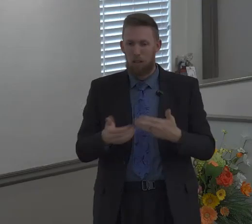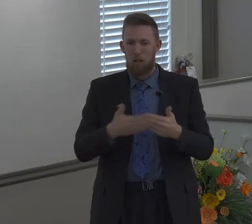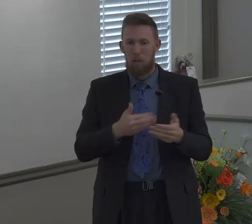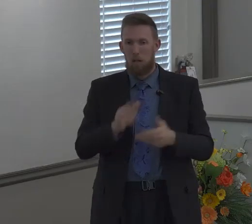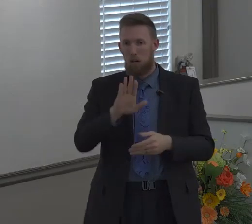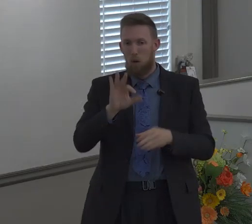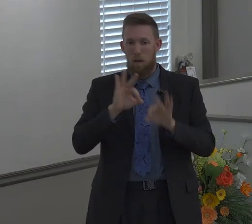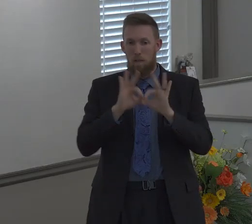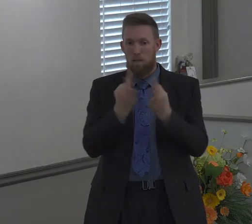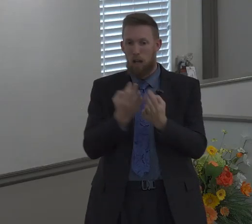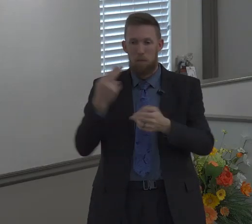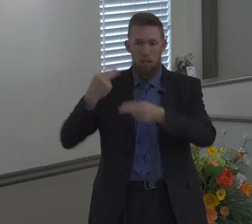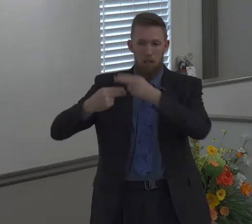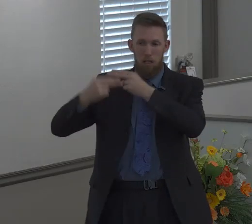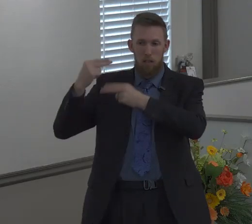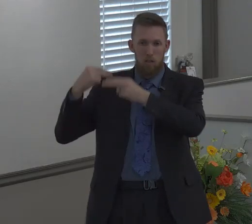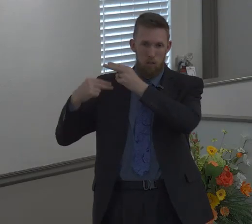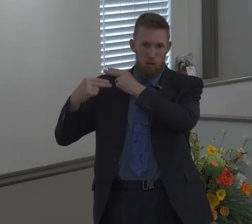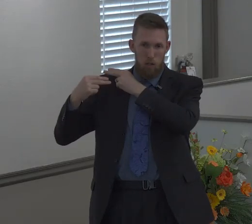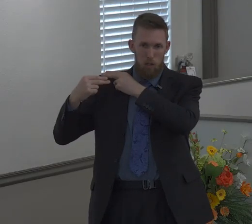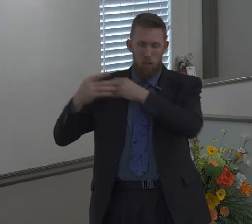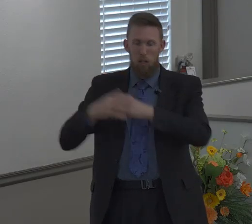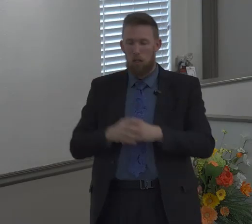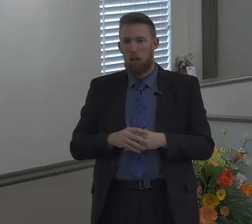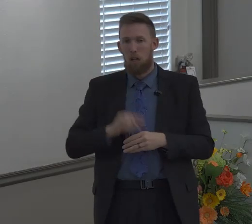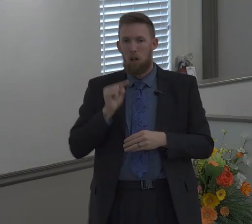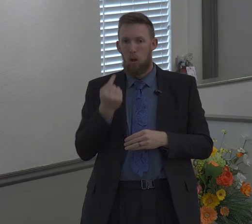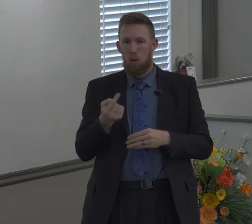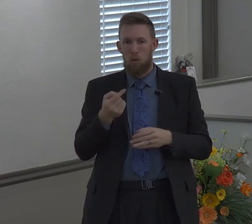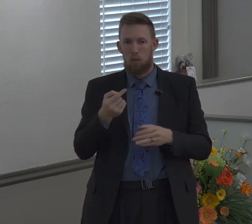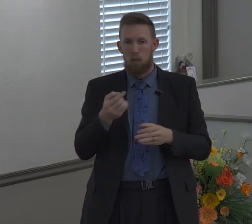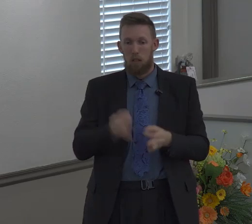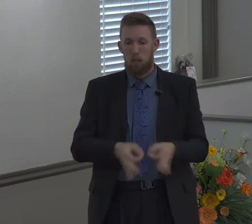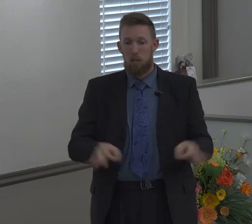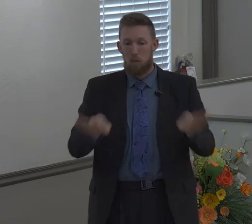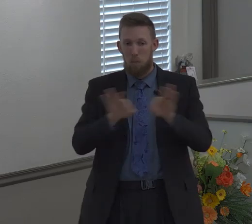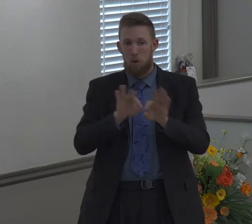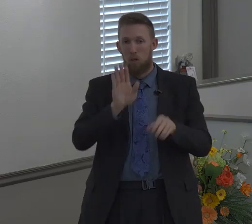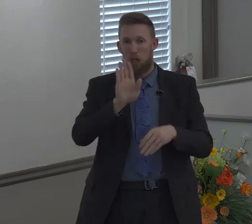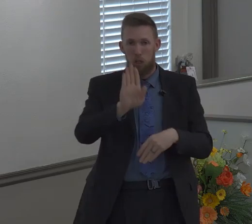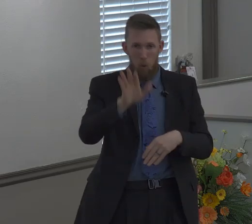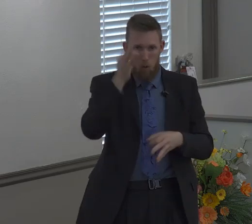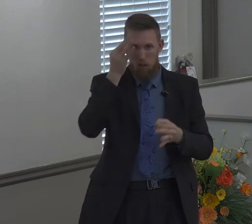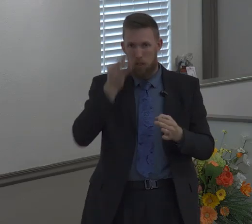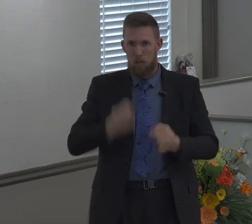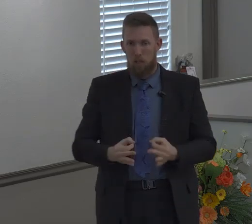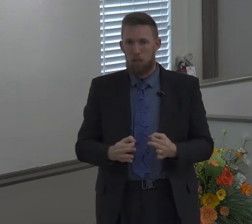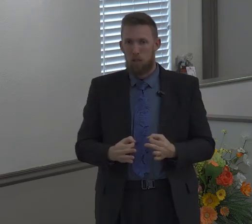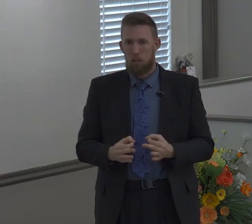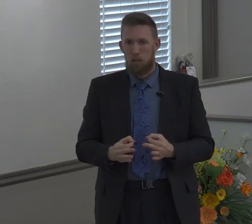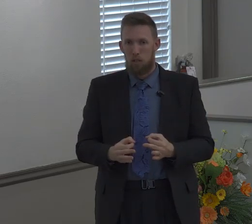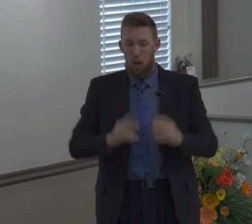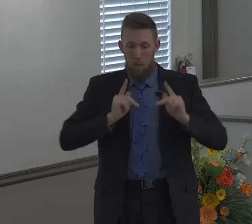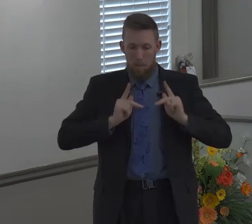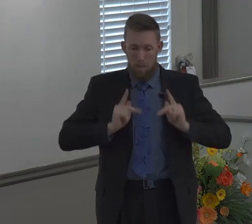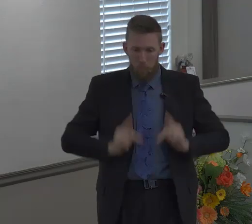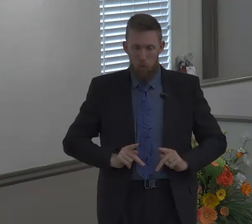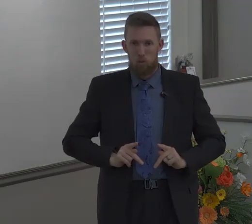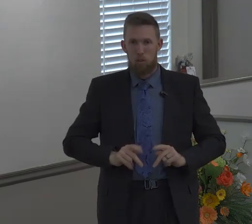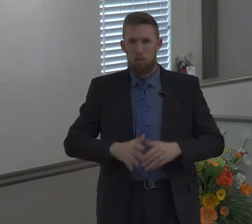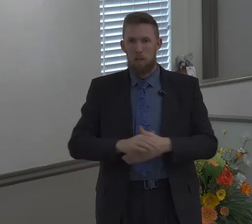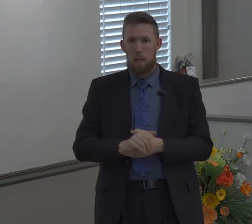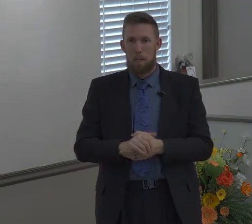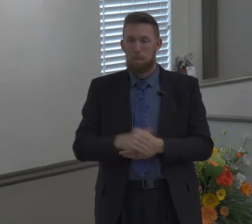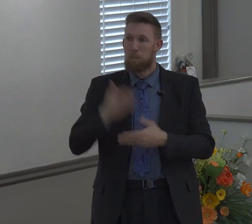what the ancestry was. It matters the decision that you have made